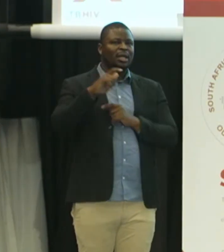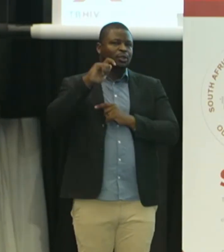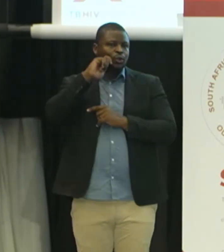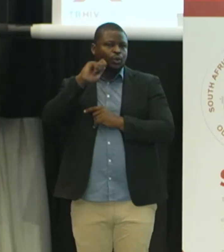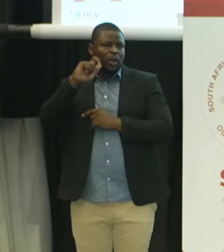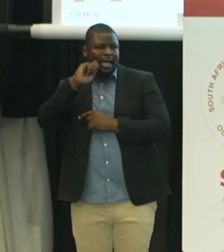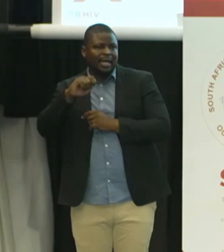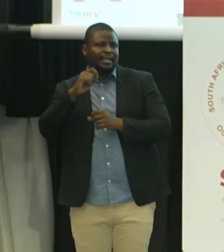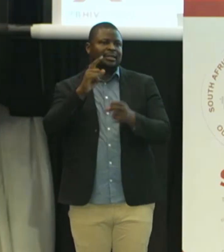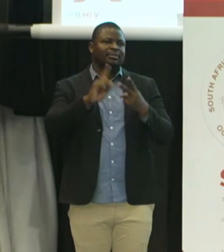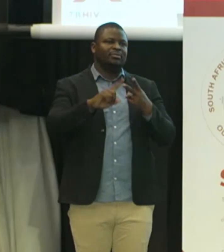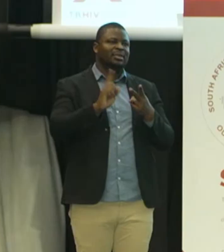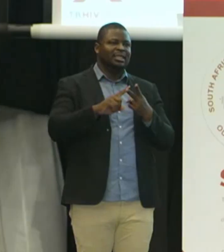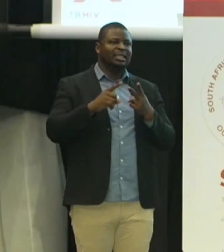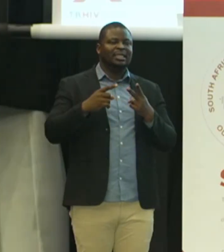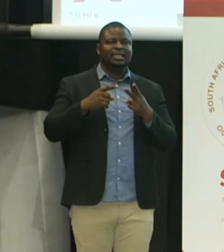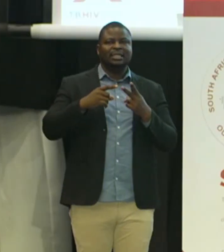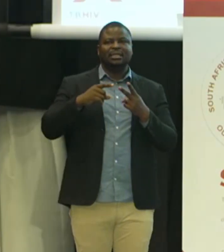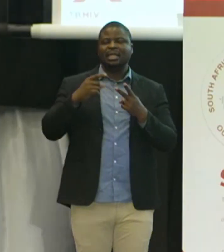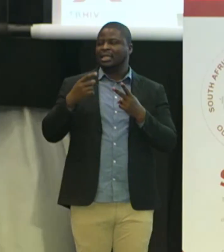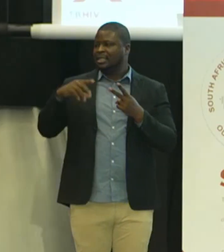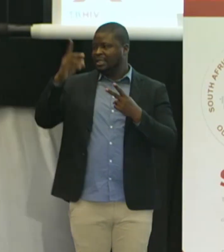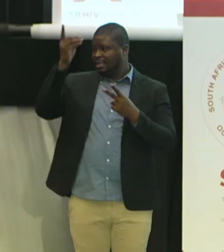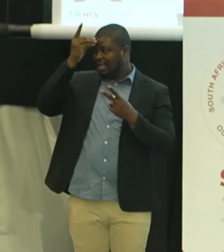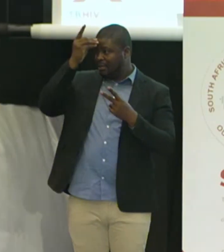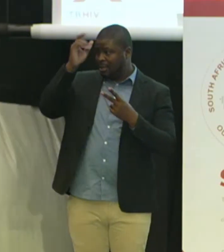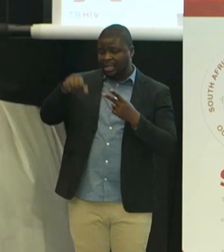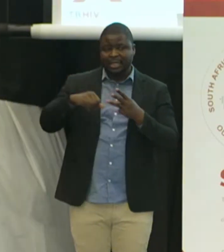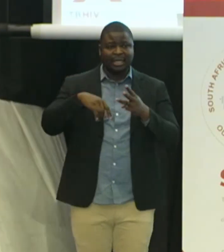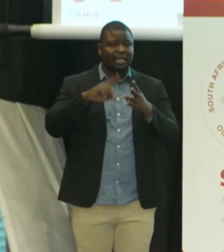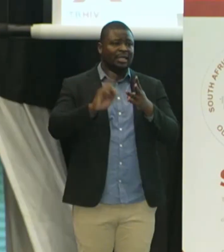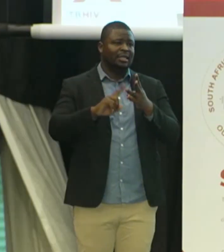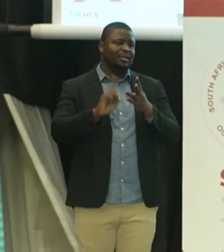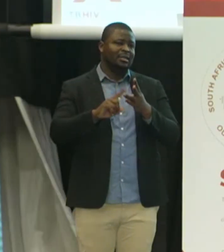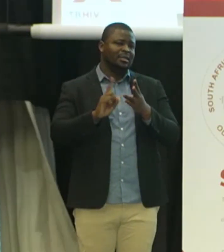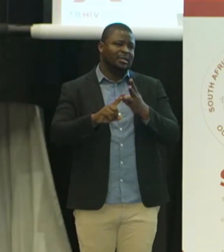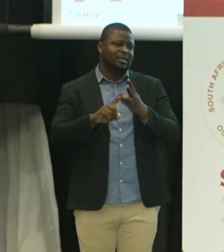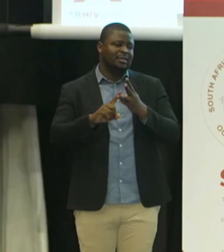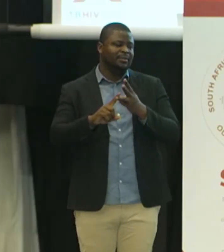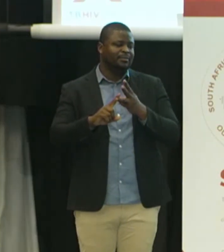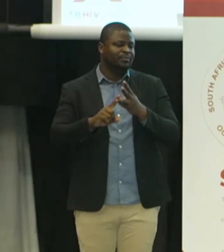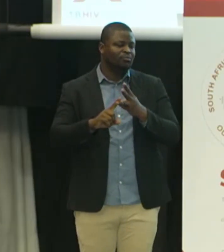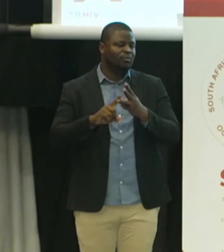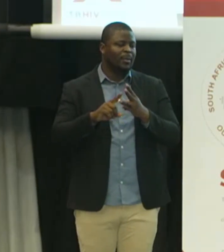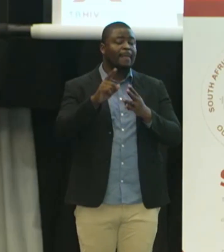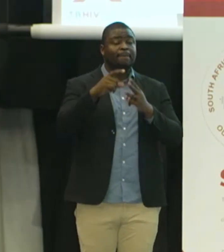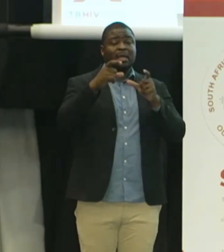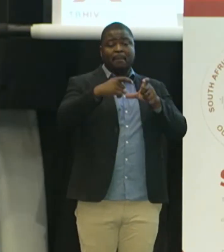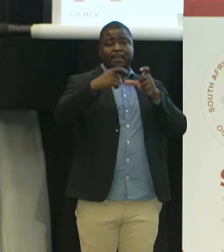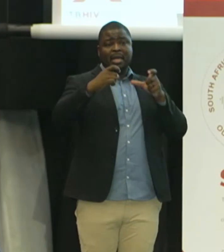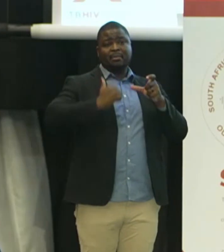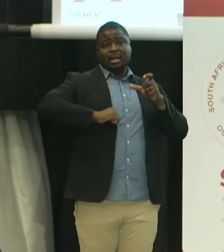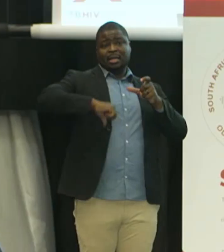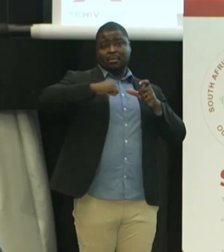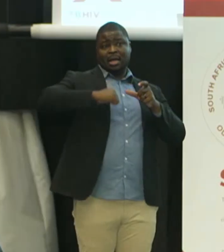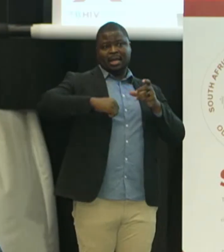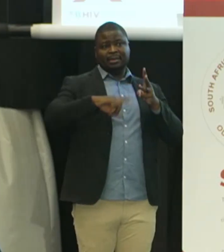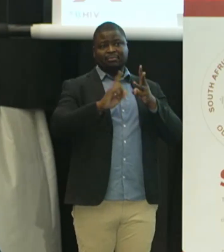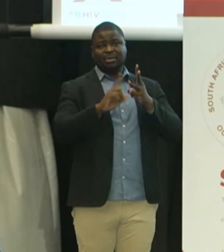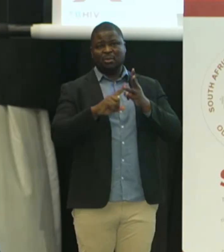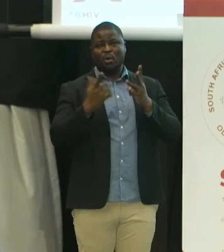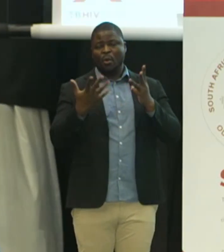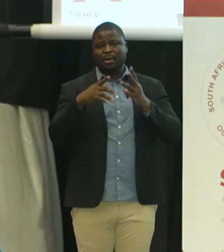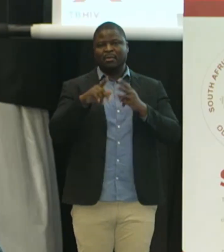in eThekwini, KZN, and those are really big metropolitan areas, of course. And then Mbombela